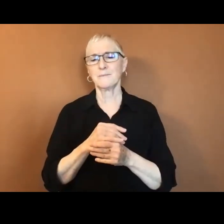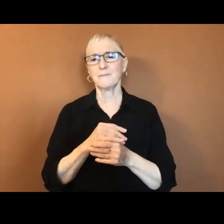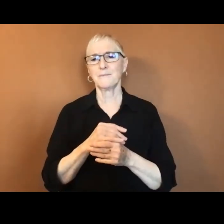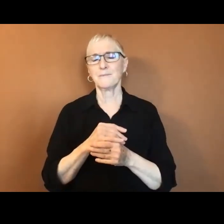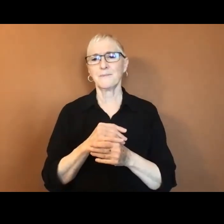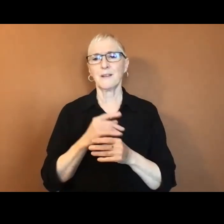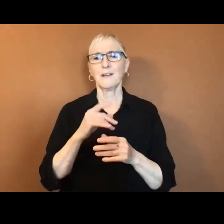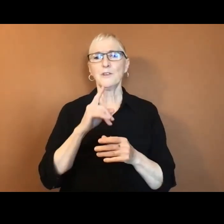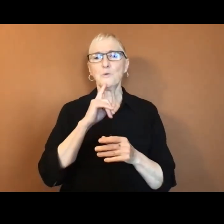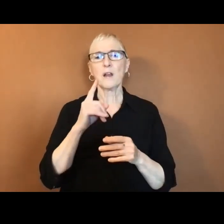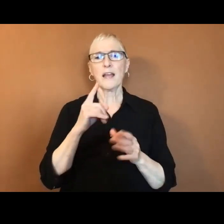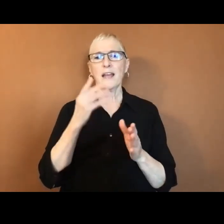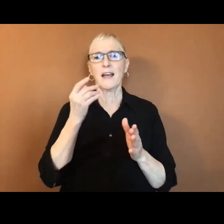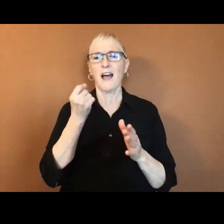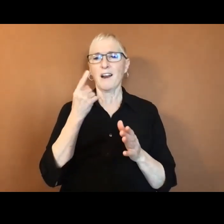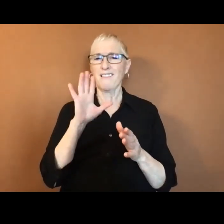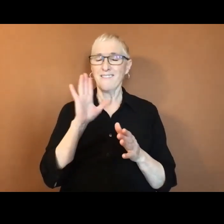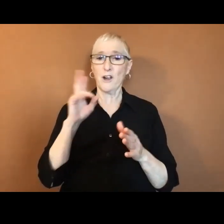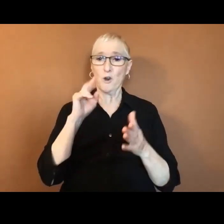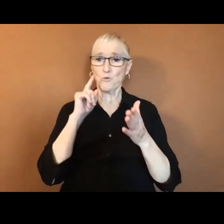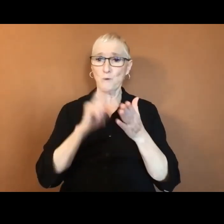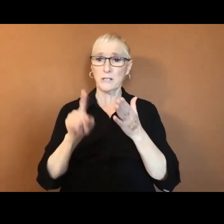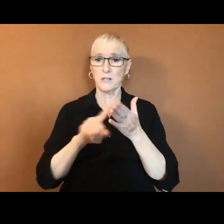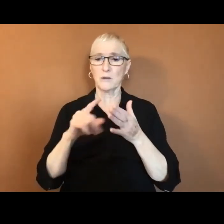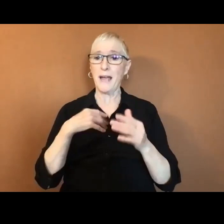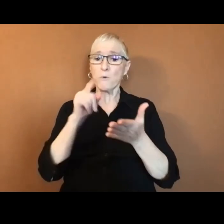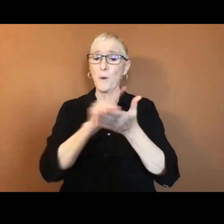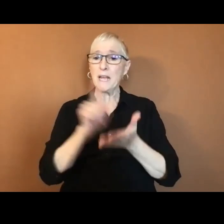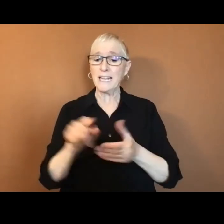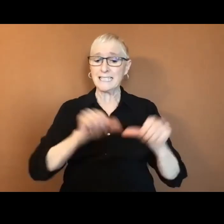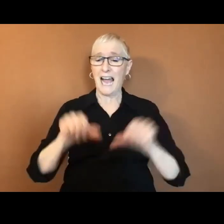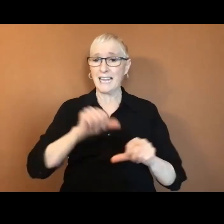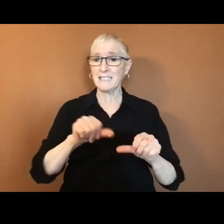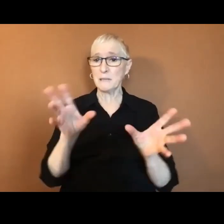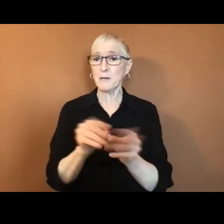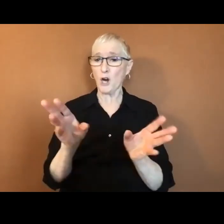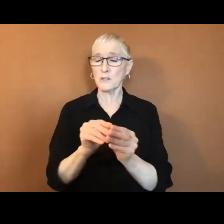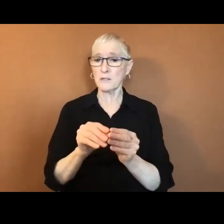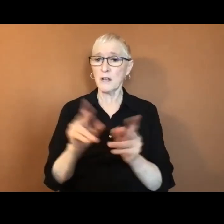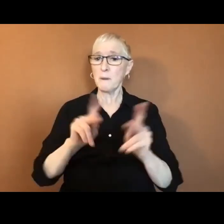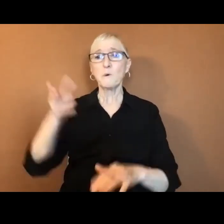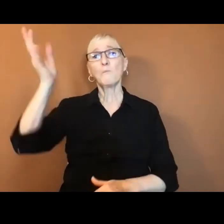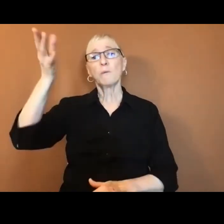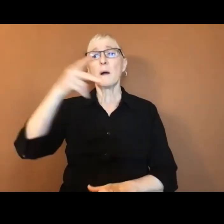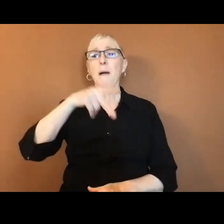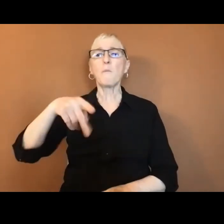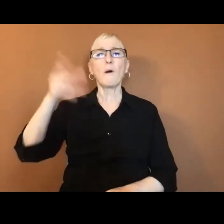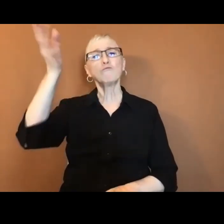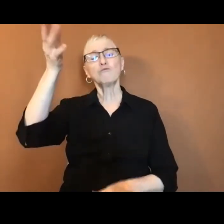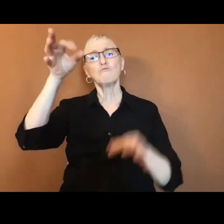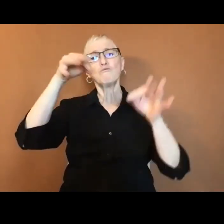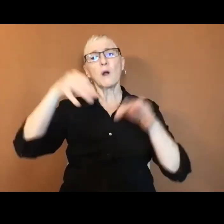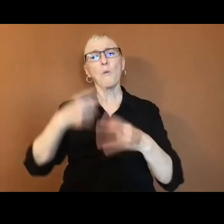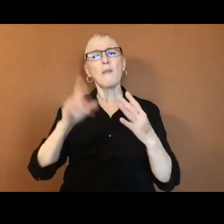you get a sense of their research not only in, we have weekly science seminars when people present, PowerPoint presentations on what they're up to at the